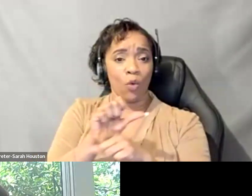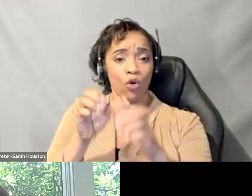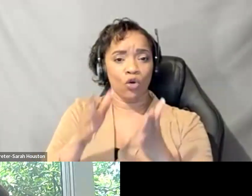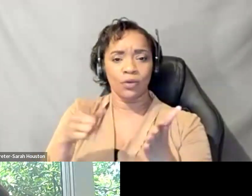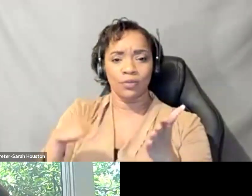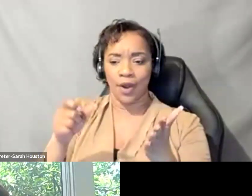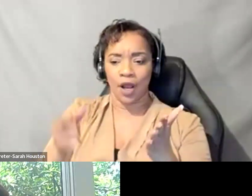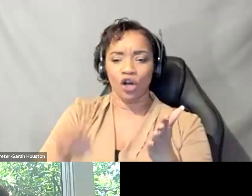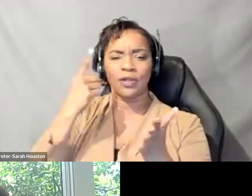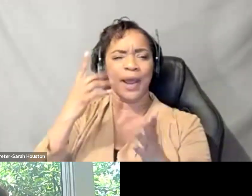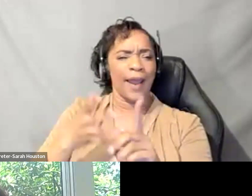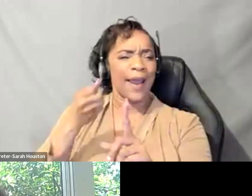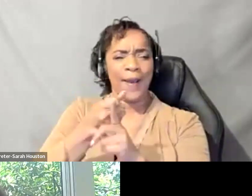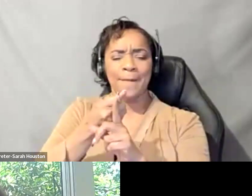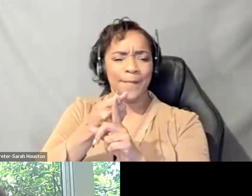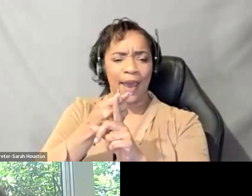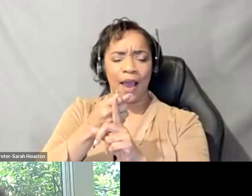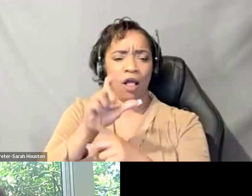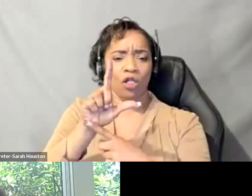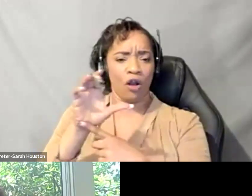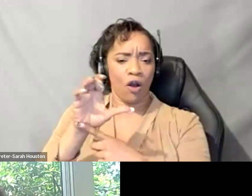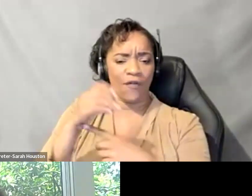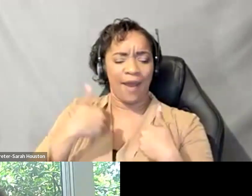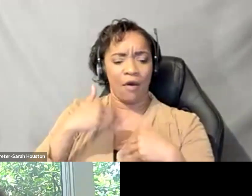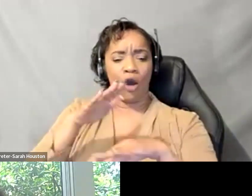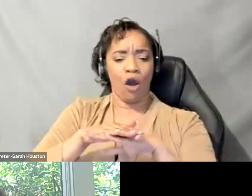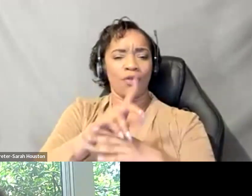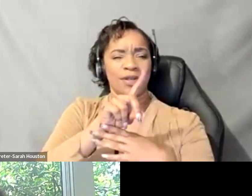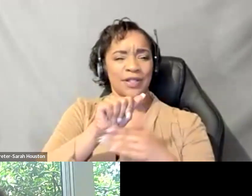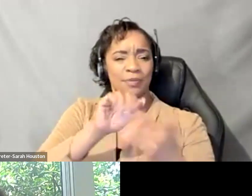the impacts of long COVID on the disability community and making sure they